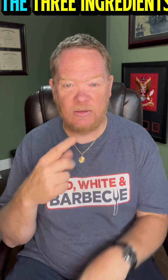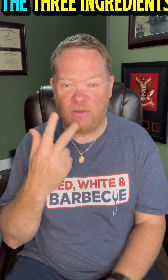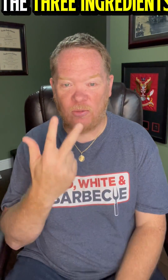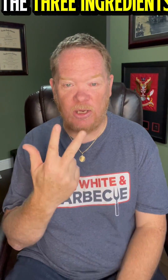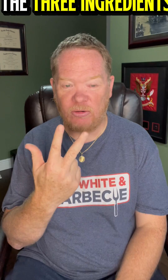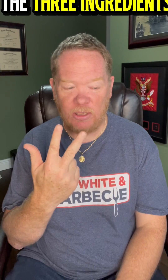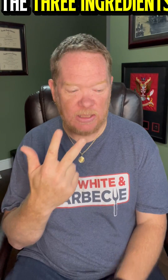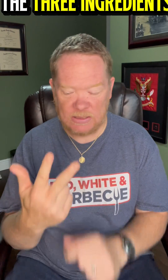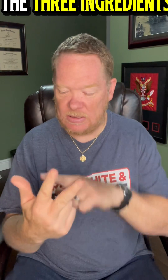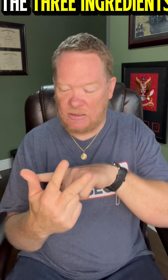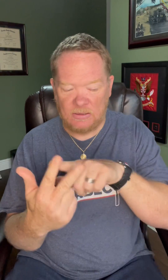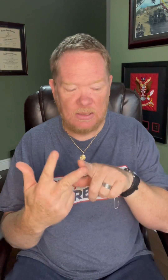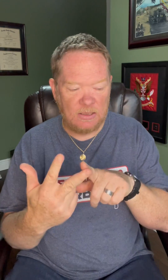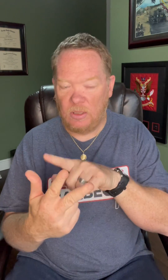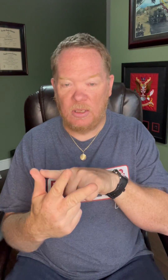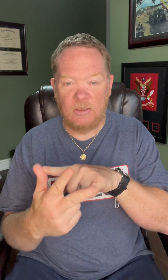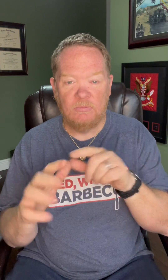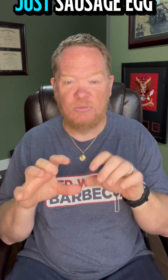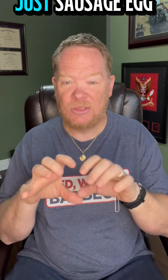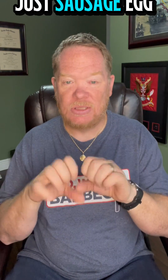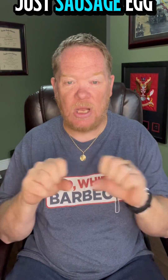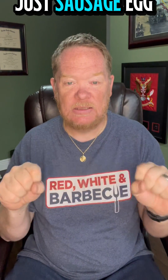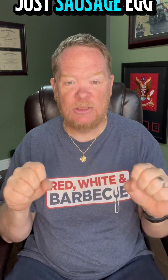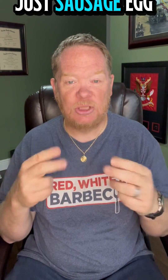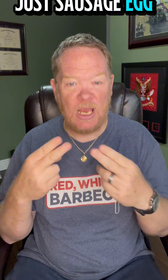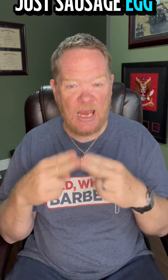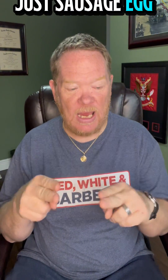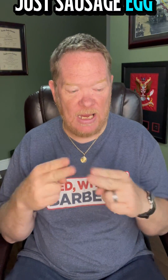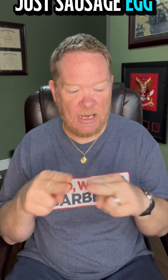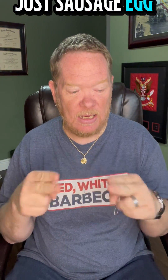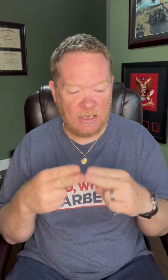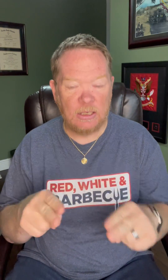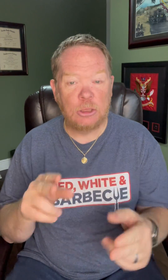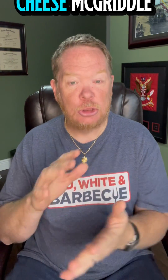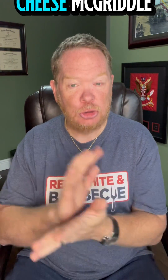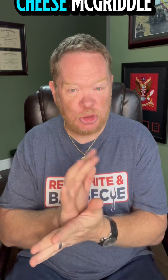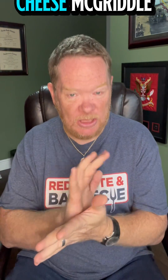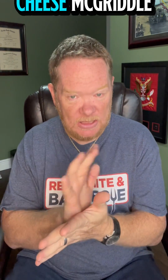three ingredients. Just sausage, egg, cheese,